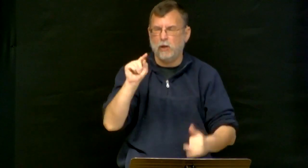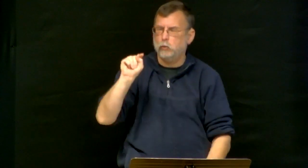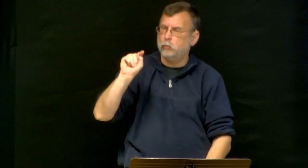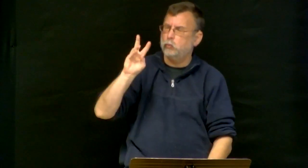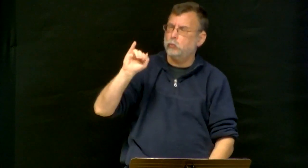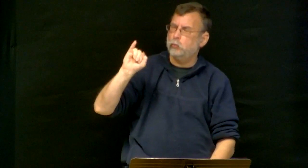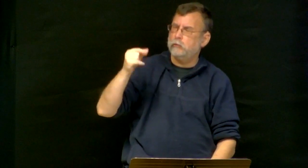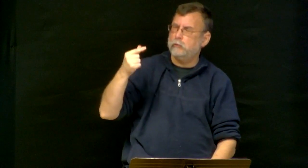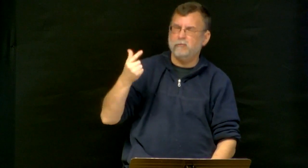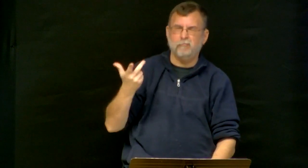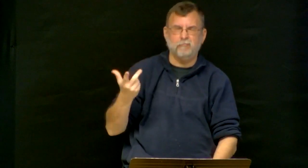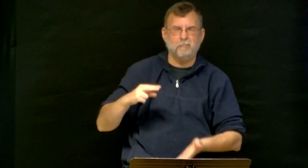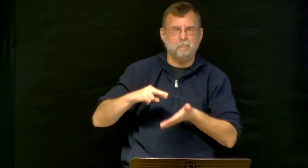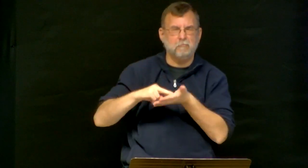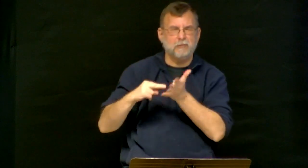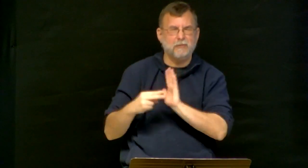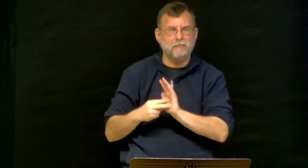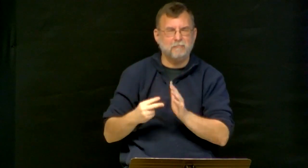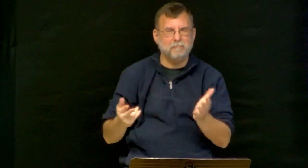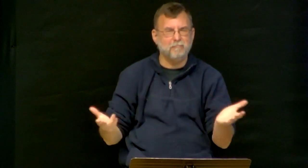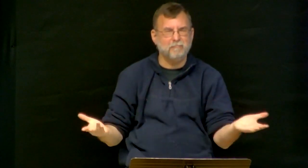arms. So what does the twig mean?